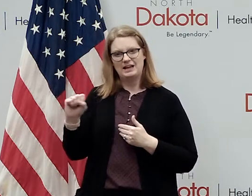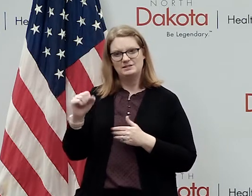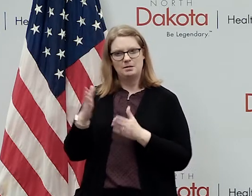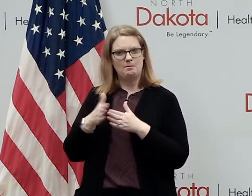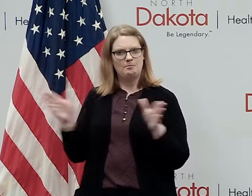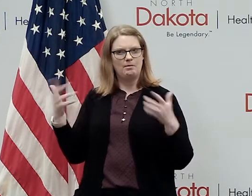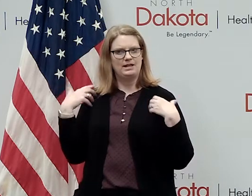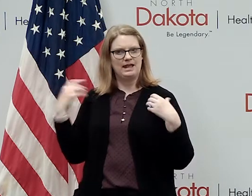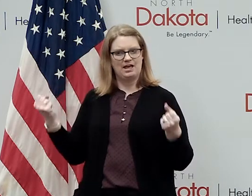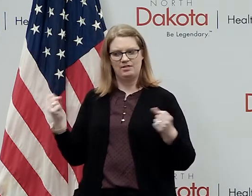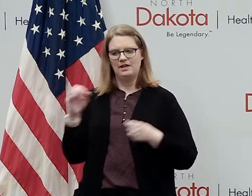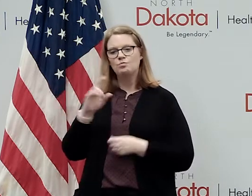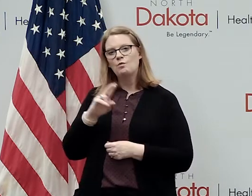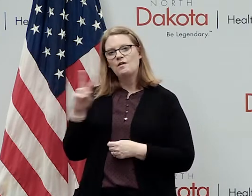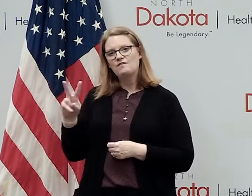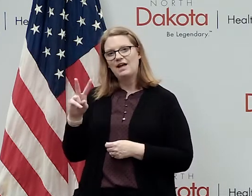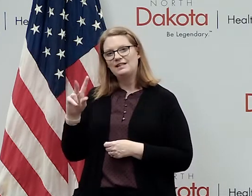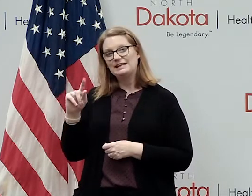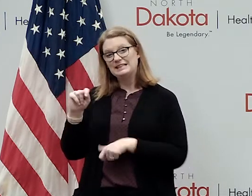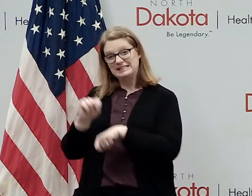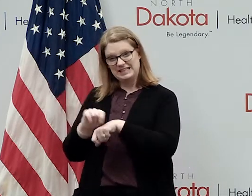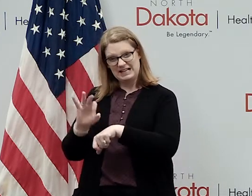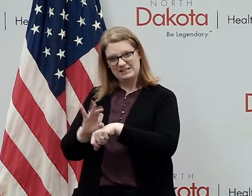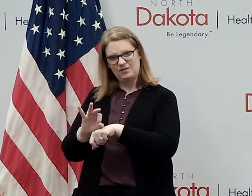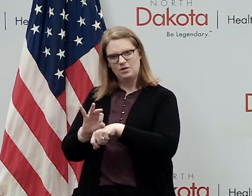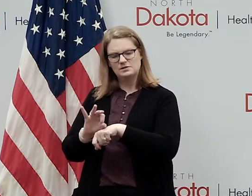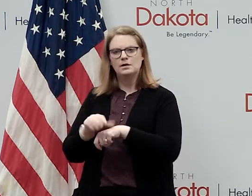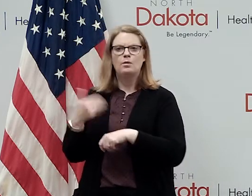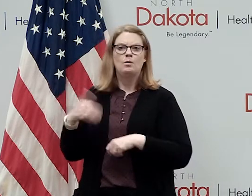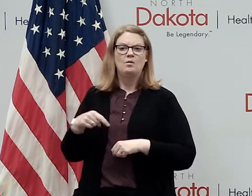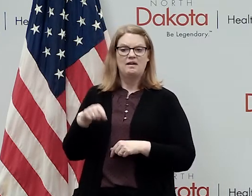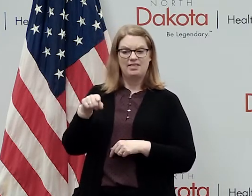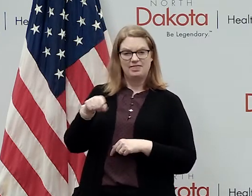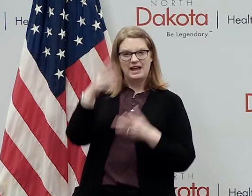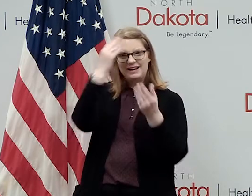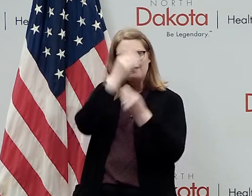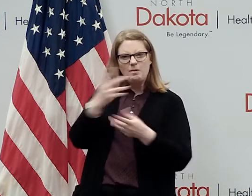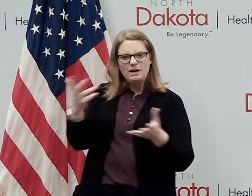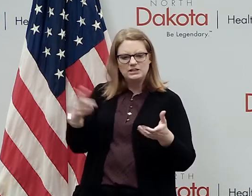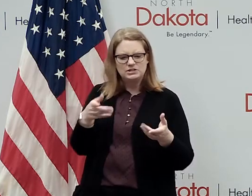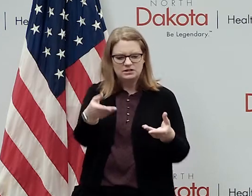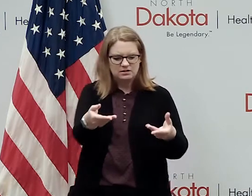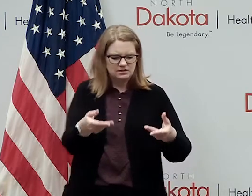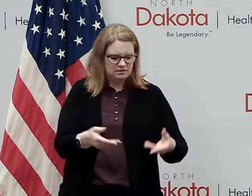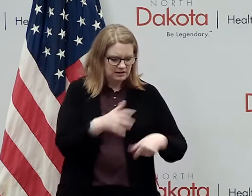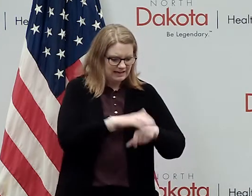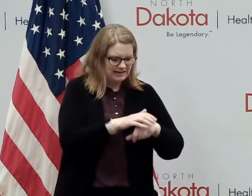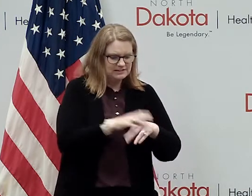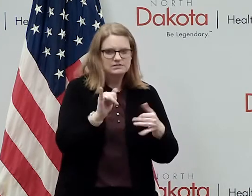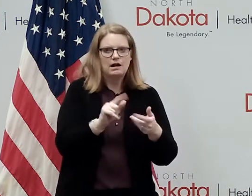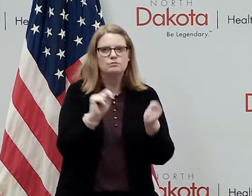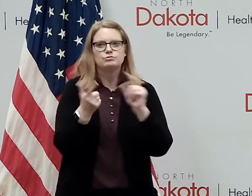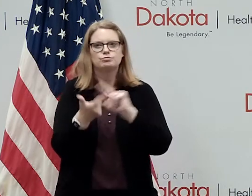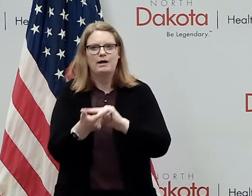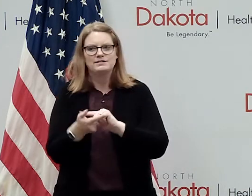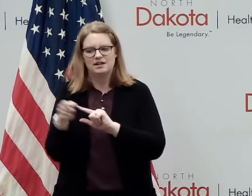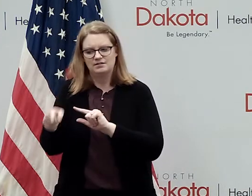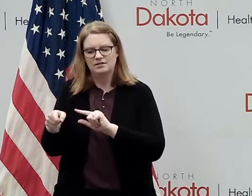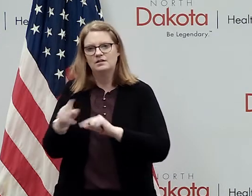Valley Task Force for that work, including that translation work. The materials, those materials are now available